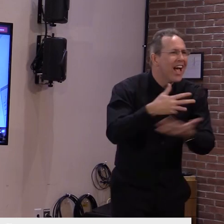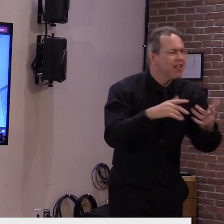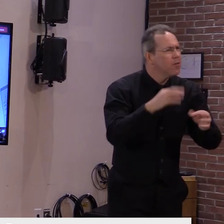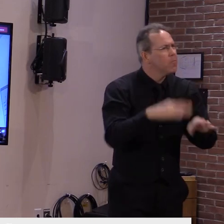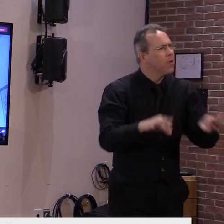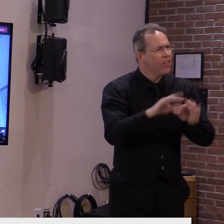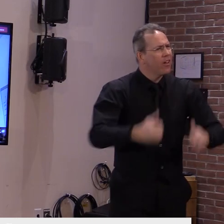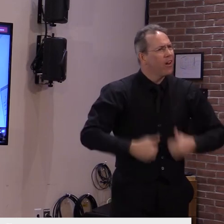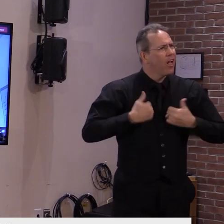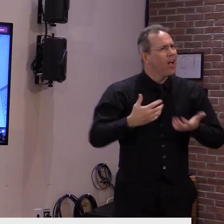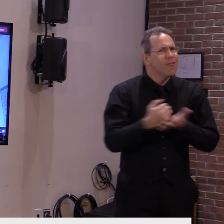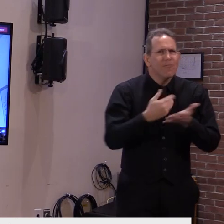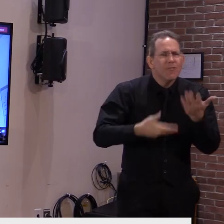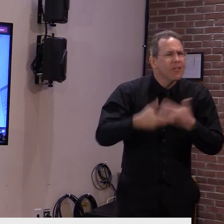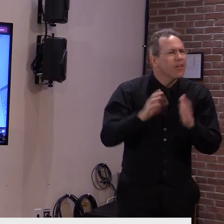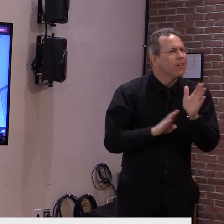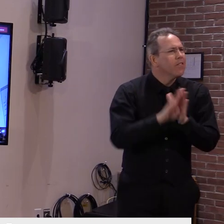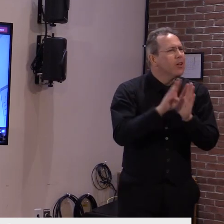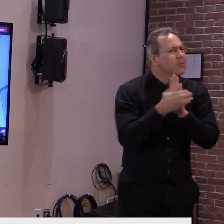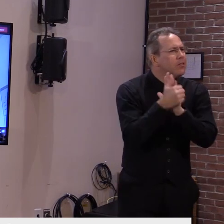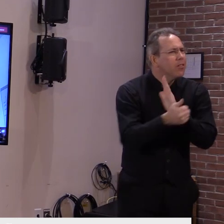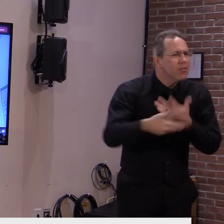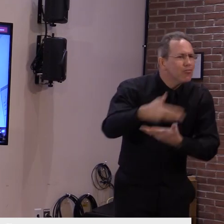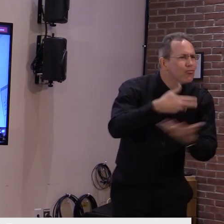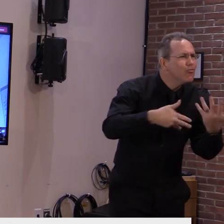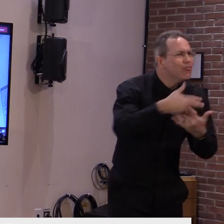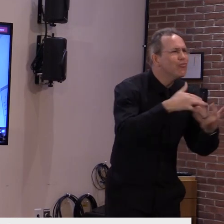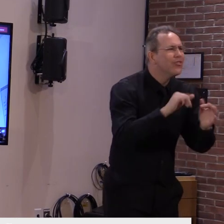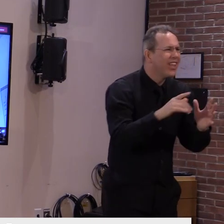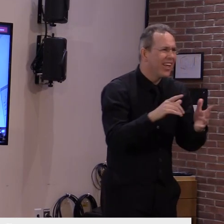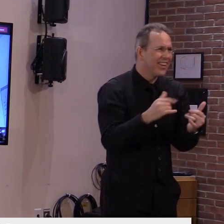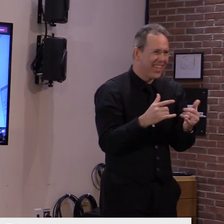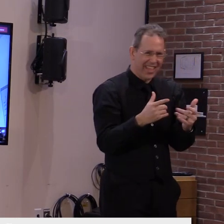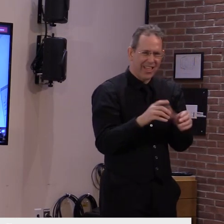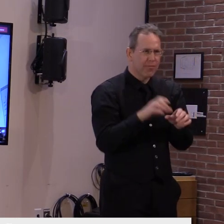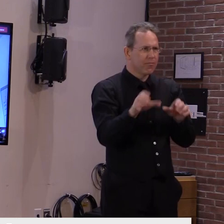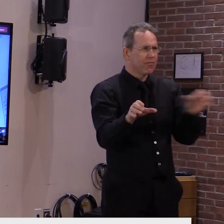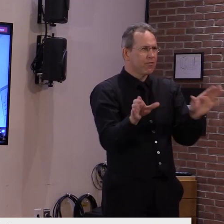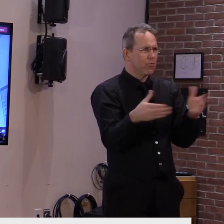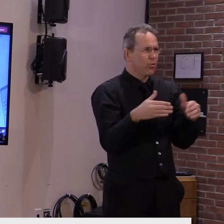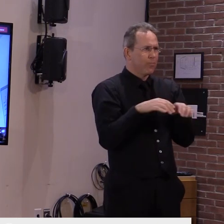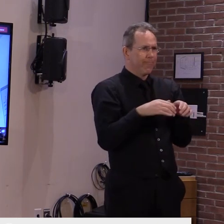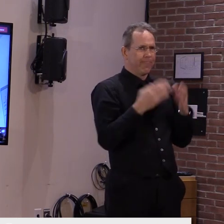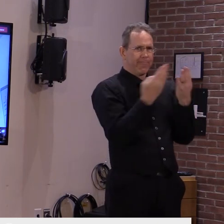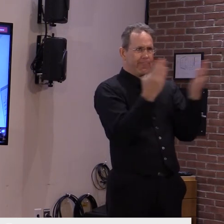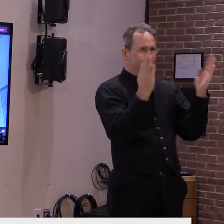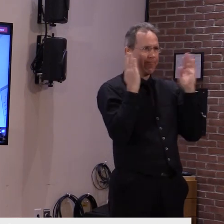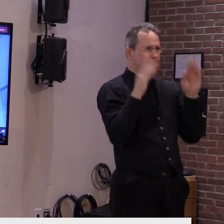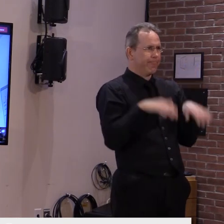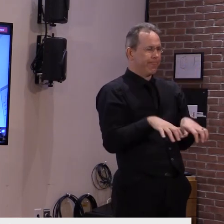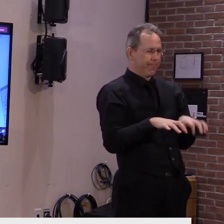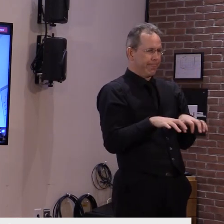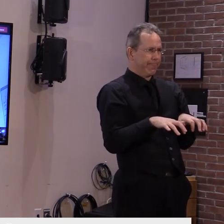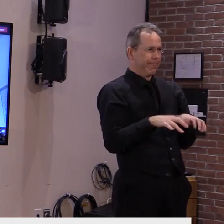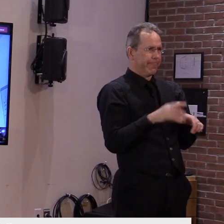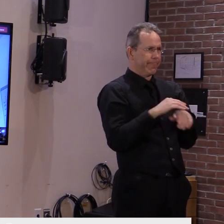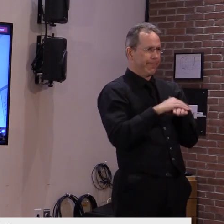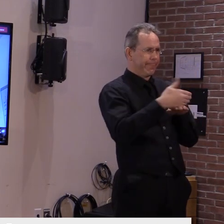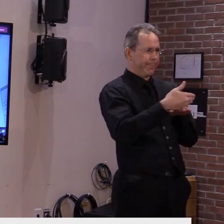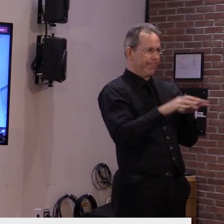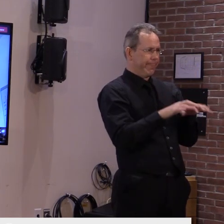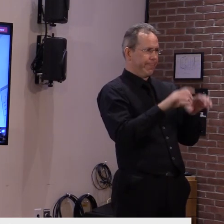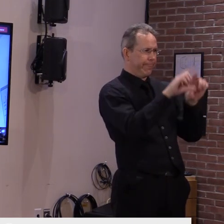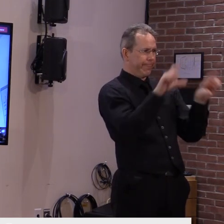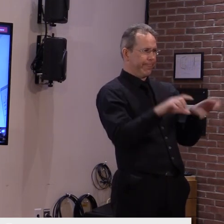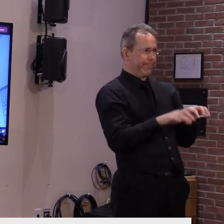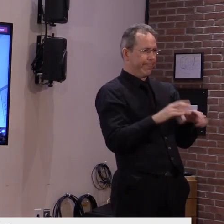part of your school year learning in relative isolation and at a distance over a computer. And now think about how excited you'd be to return